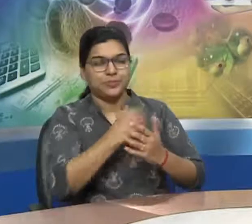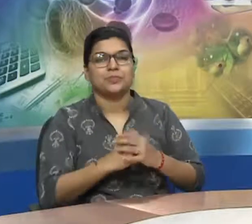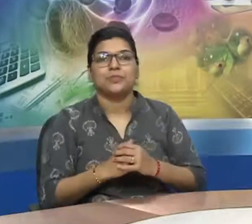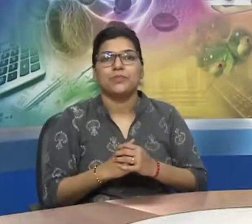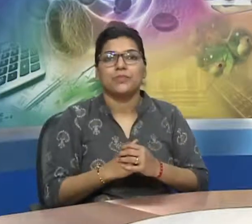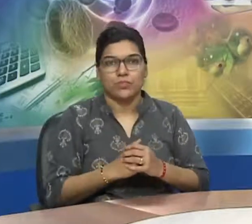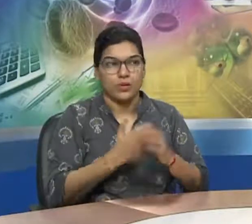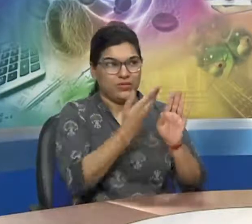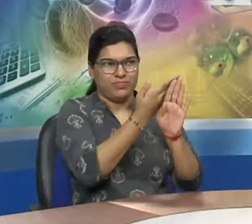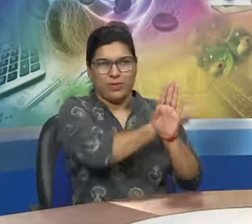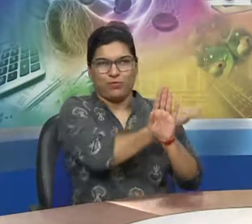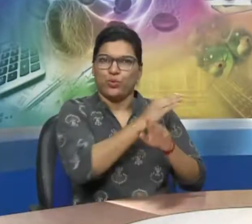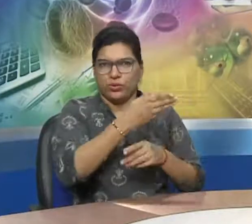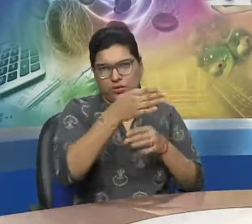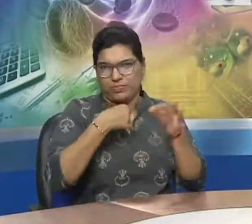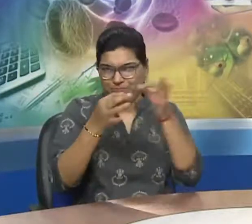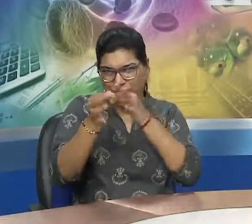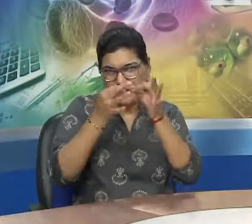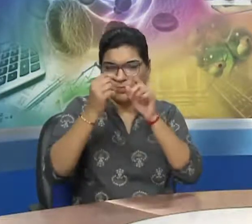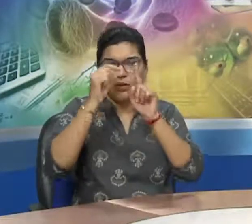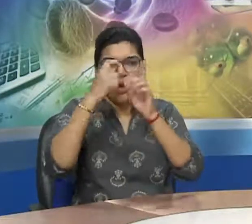Now here you can see the